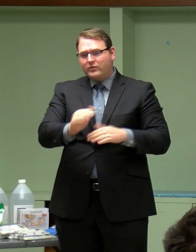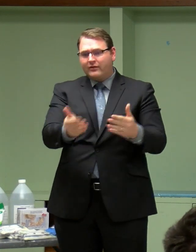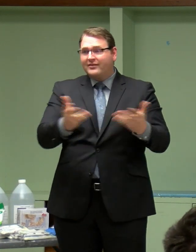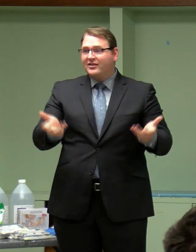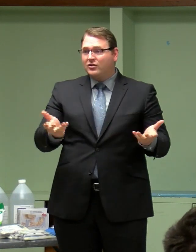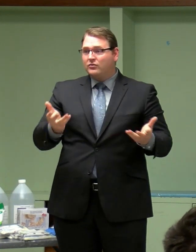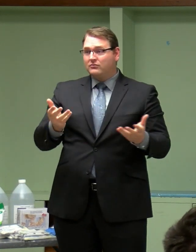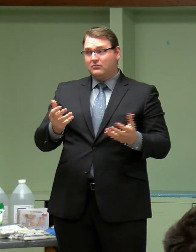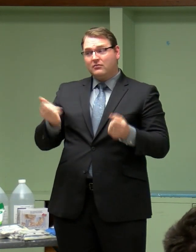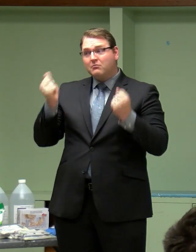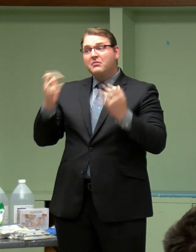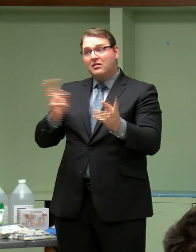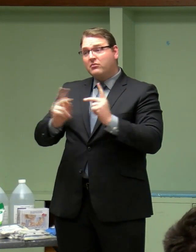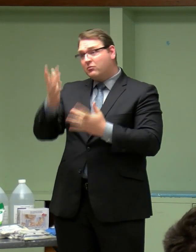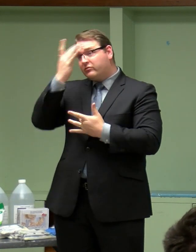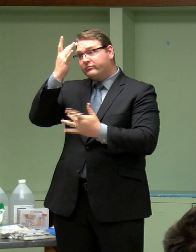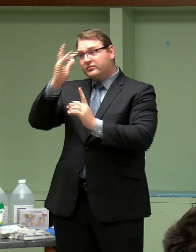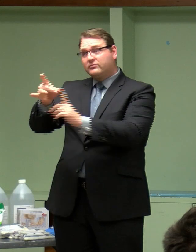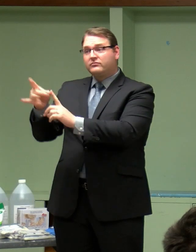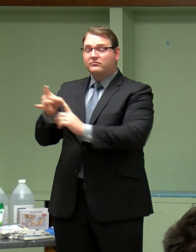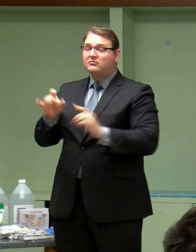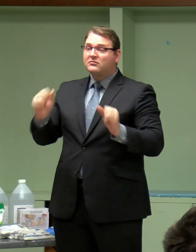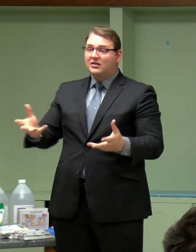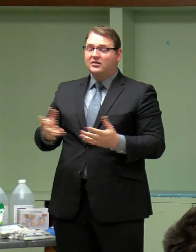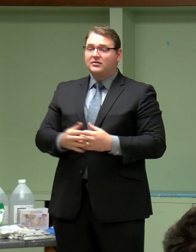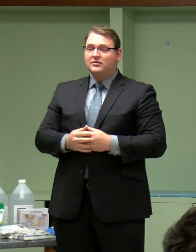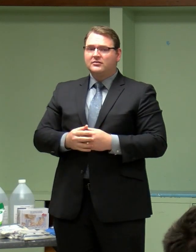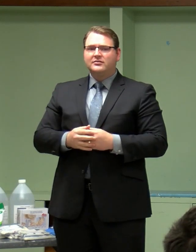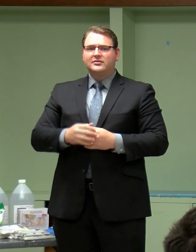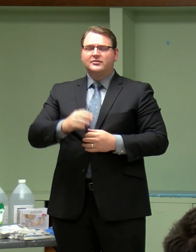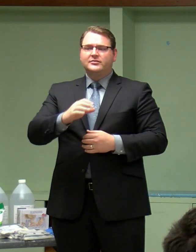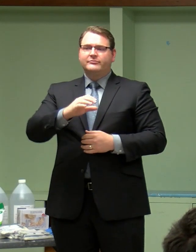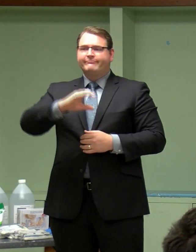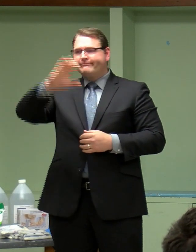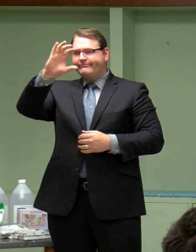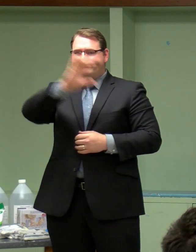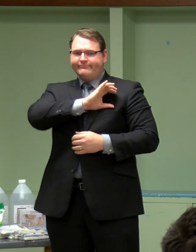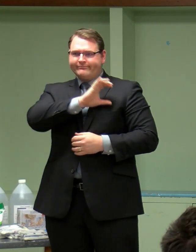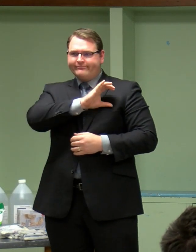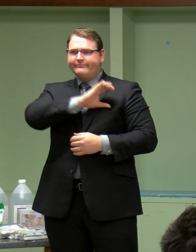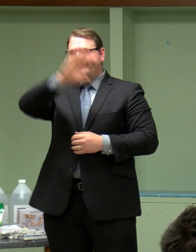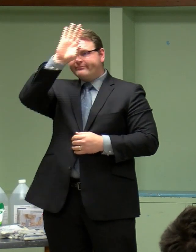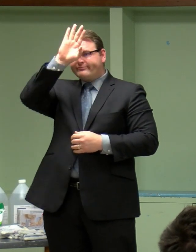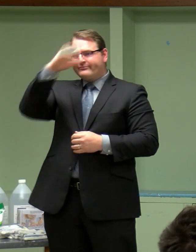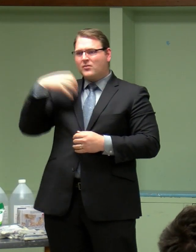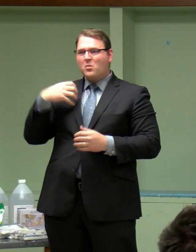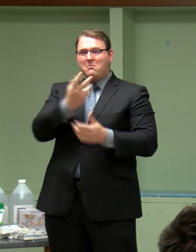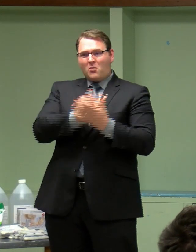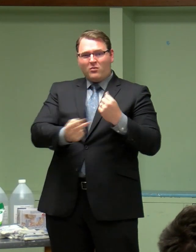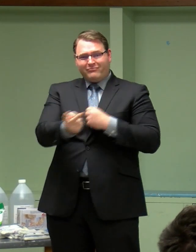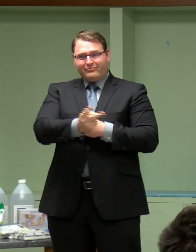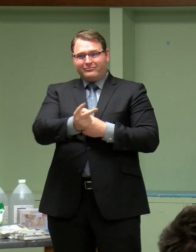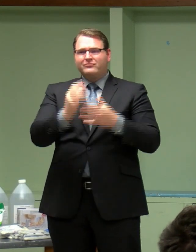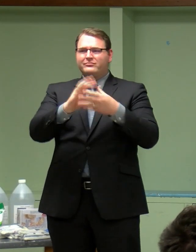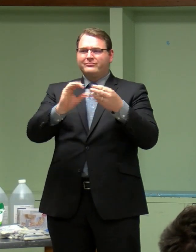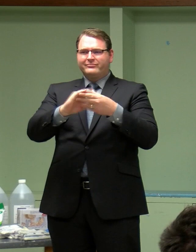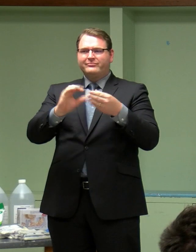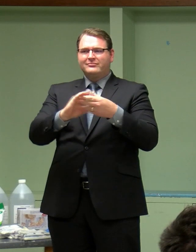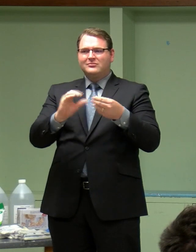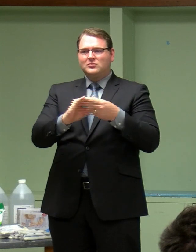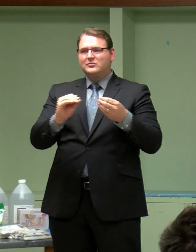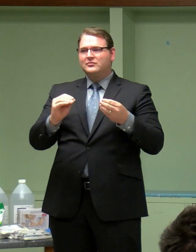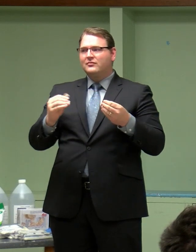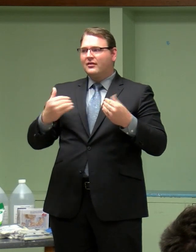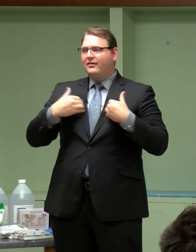Chief Acevedo and Chief Peña have related to you personal stories of our employees who have wound up in the intensive care unit. And we've been hearing day